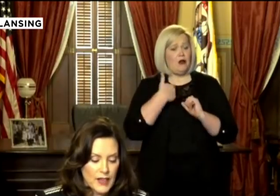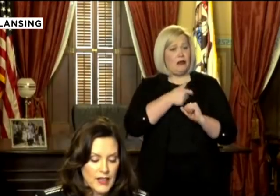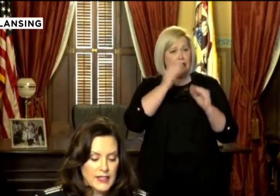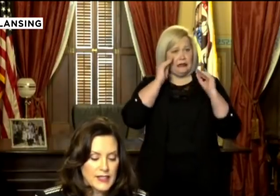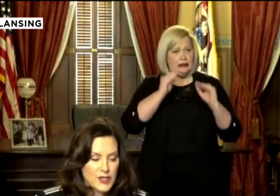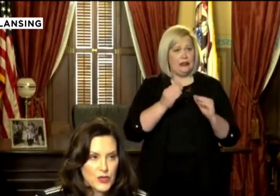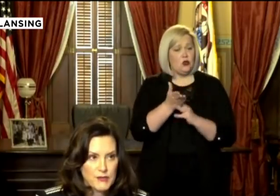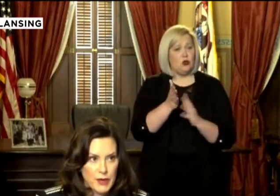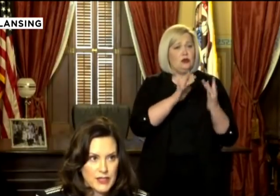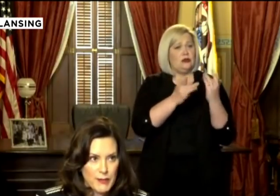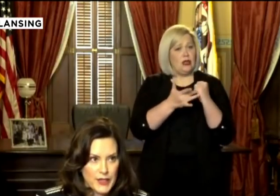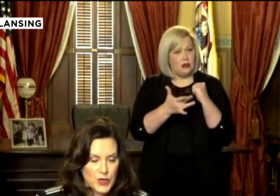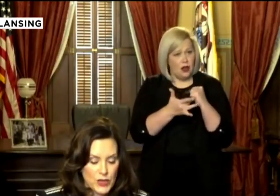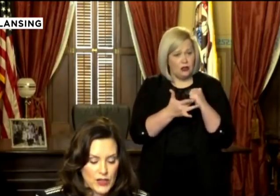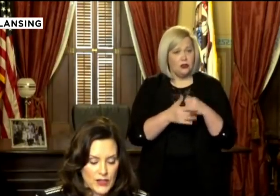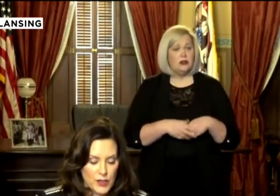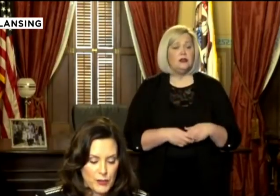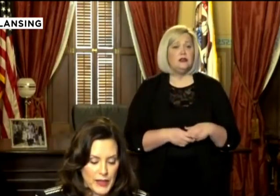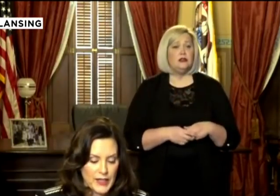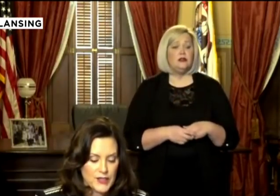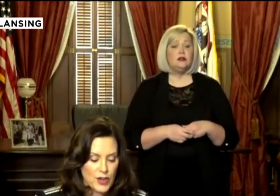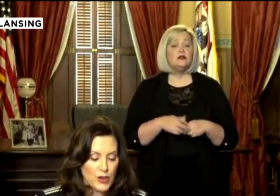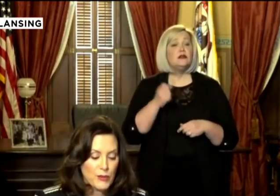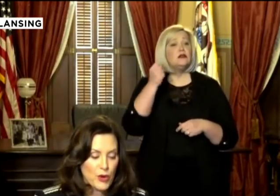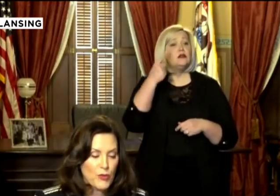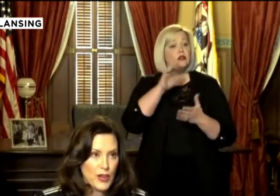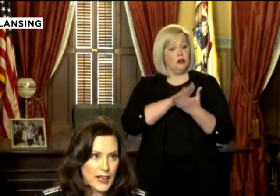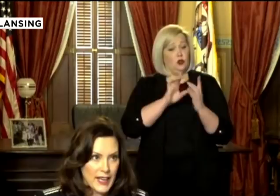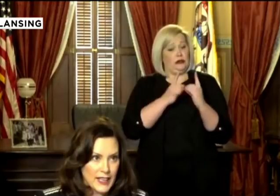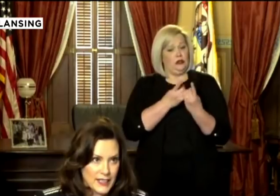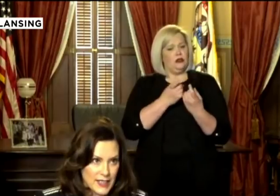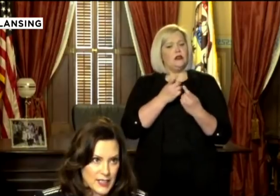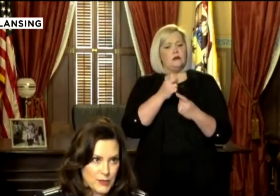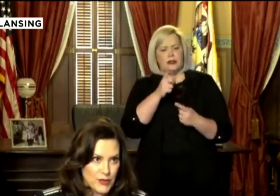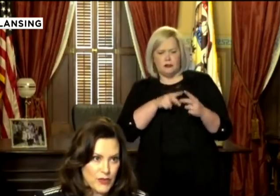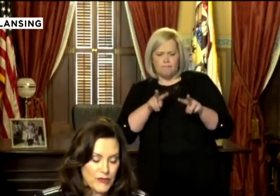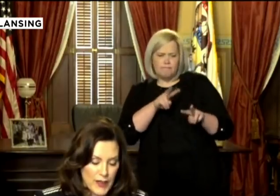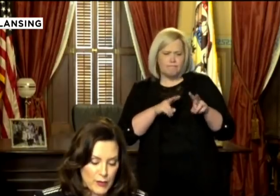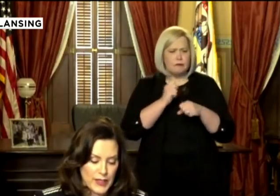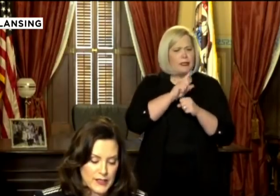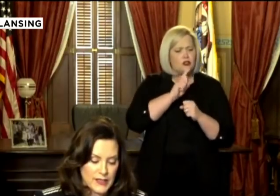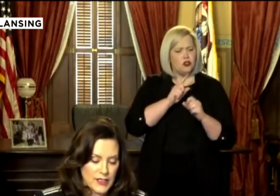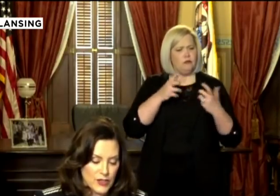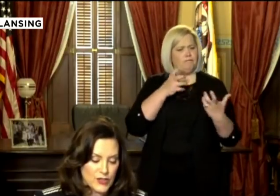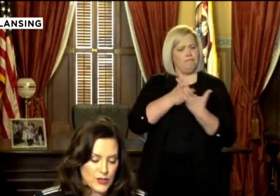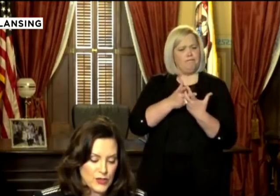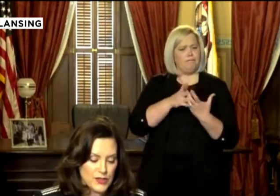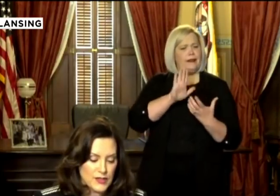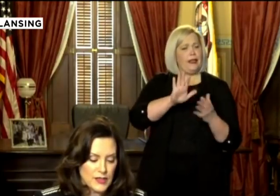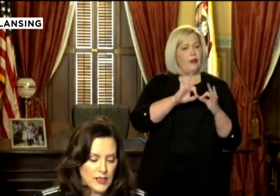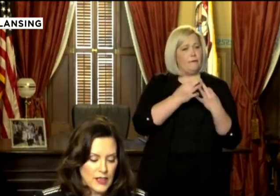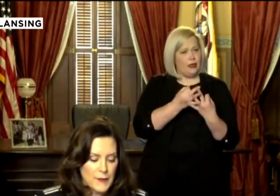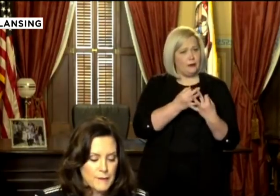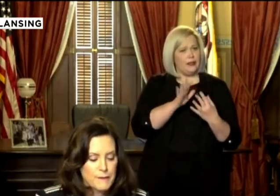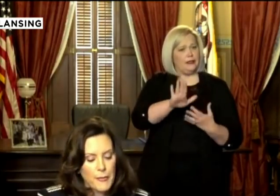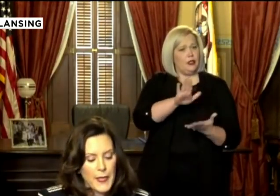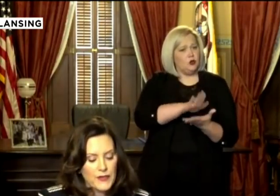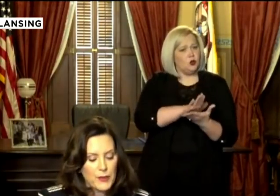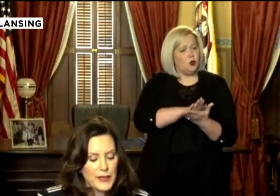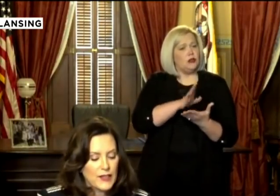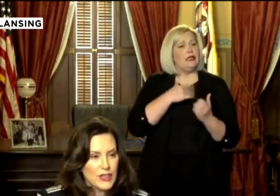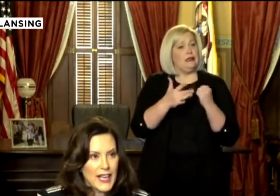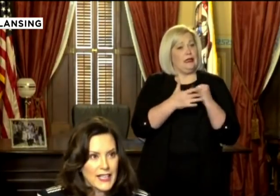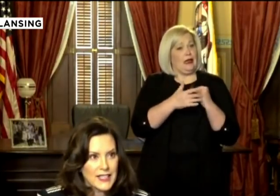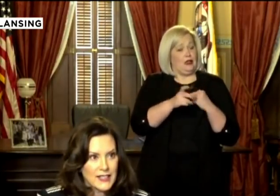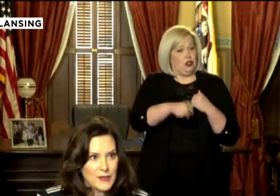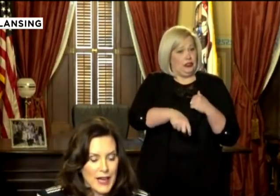instruction. Districts must make sure that their plans are appropriate and accessible for families in their schools.